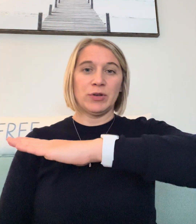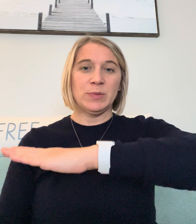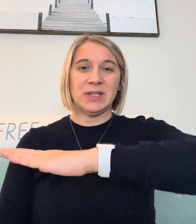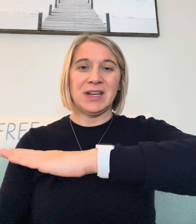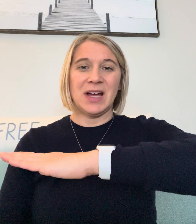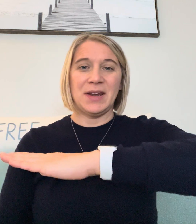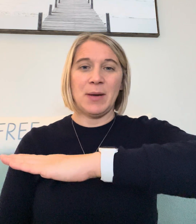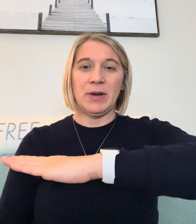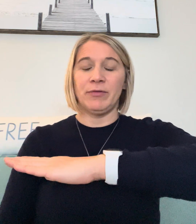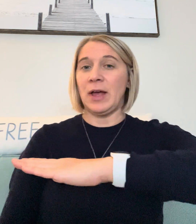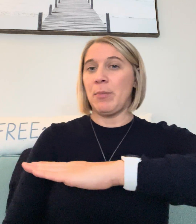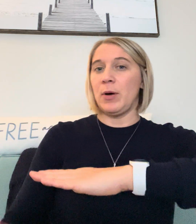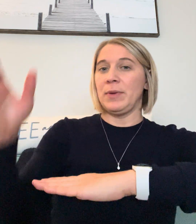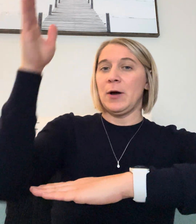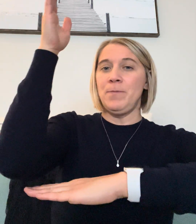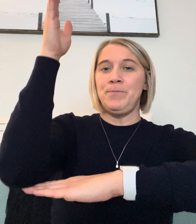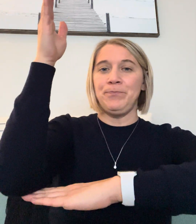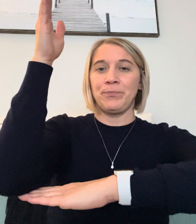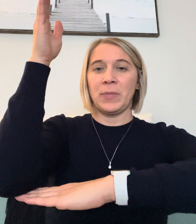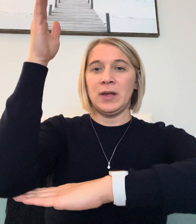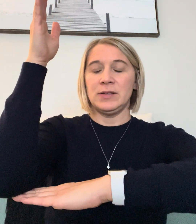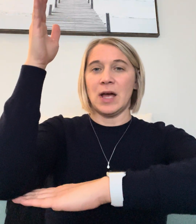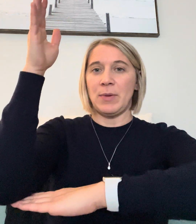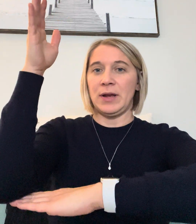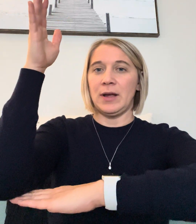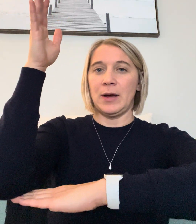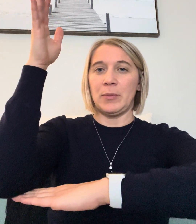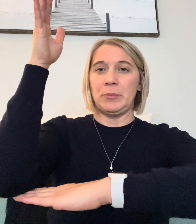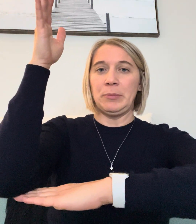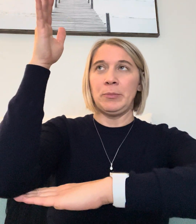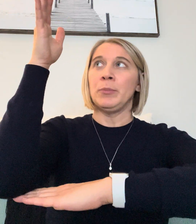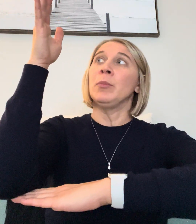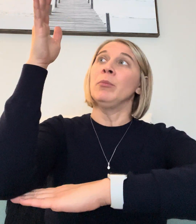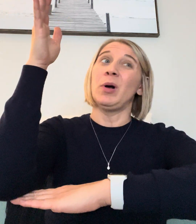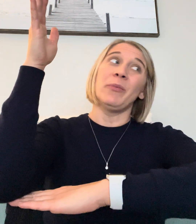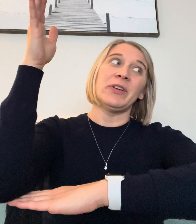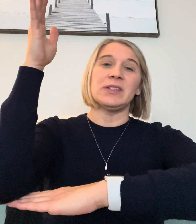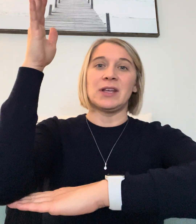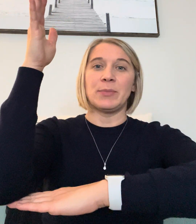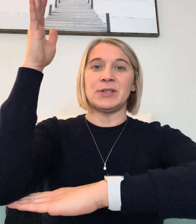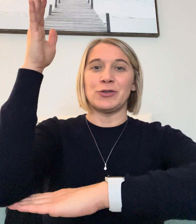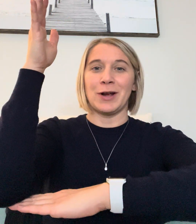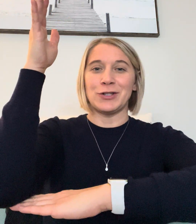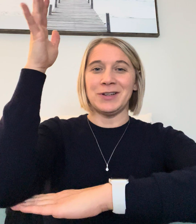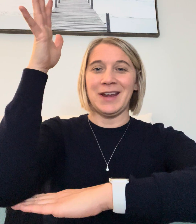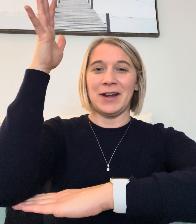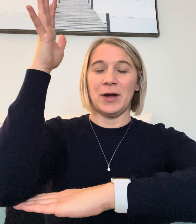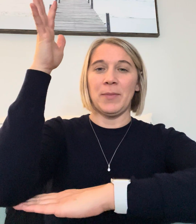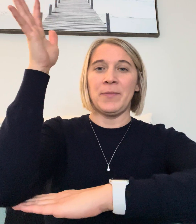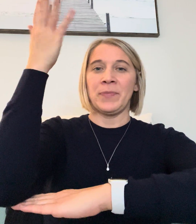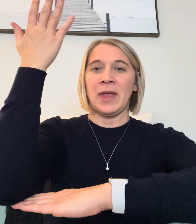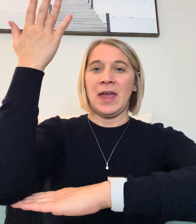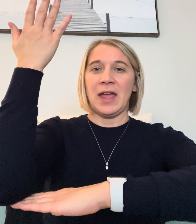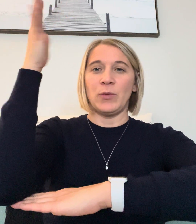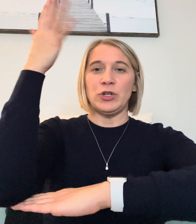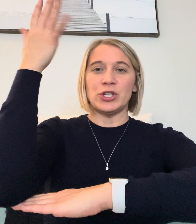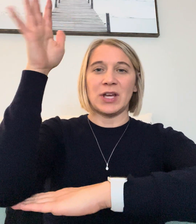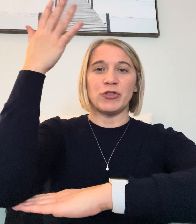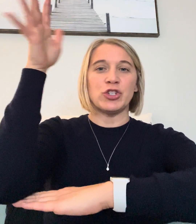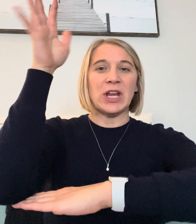that non-dominant flat palm down. Dominant palm facing the opposite direction, hand up, and we just kind of shake the